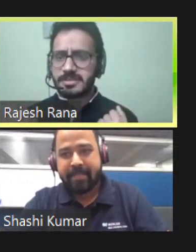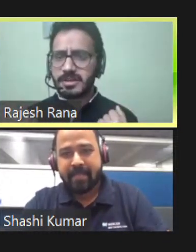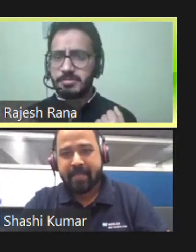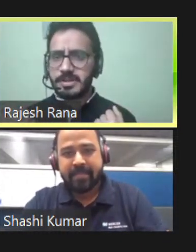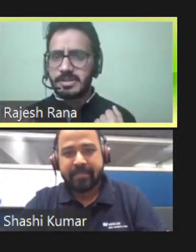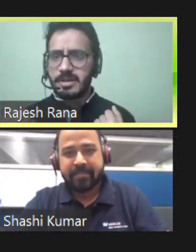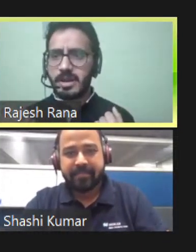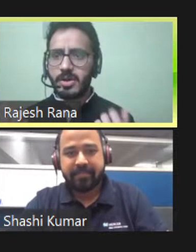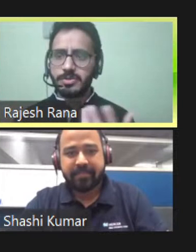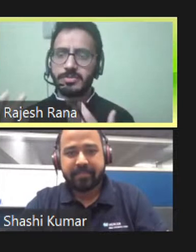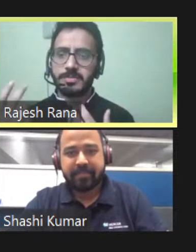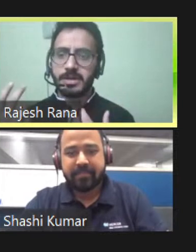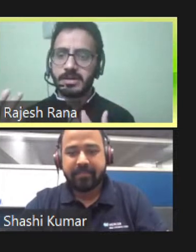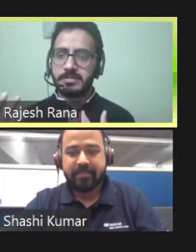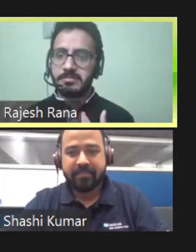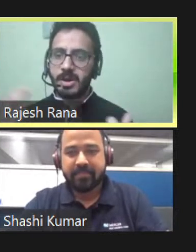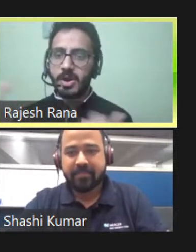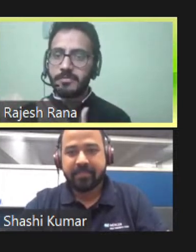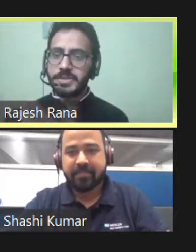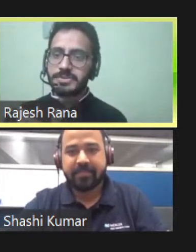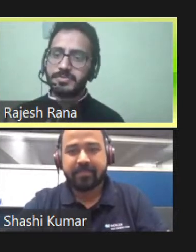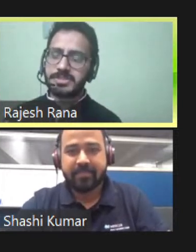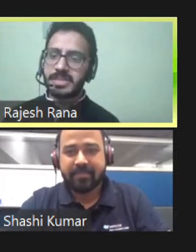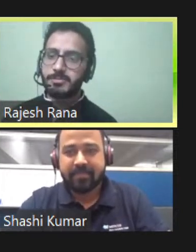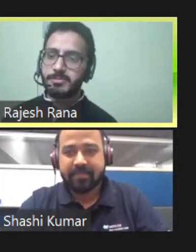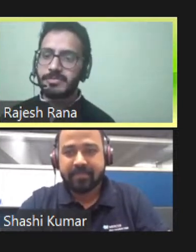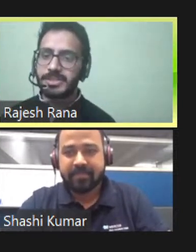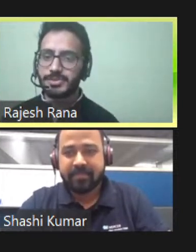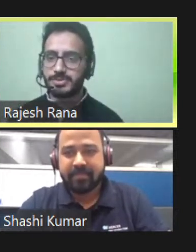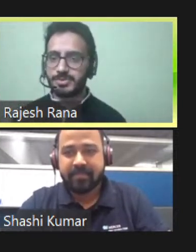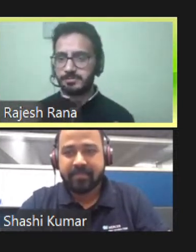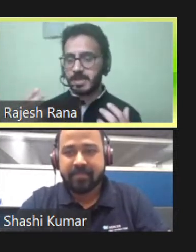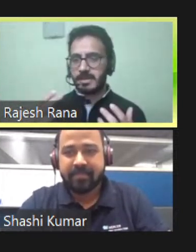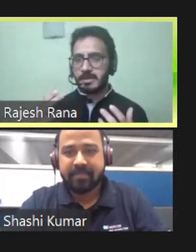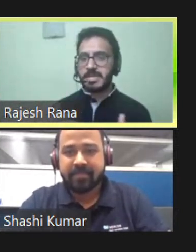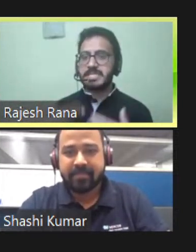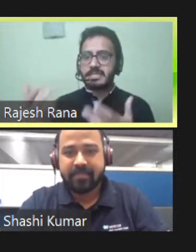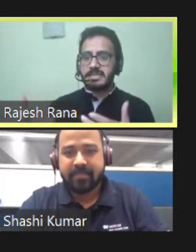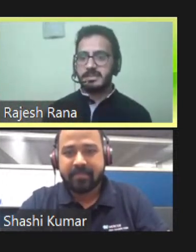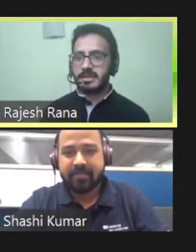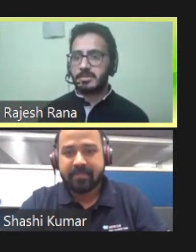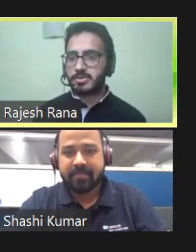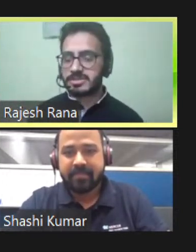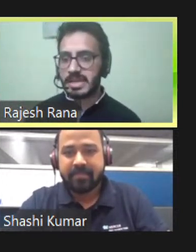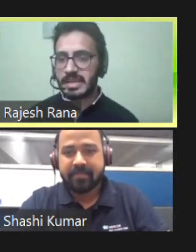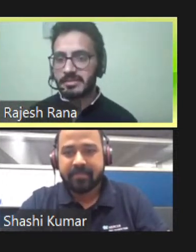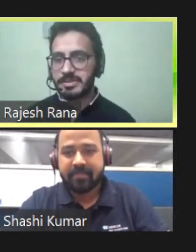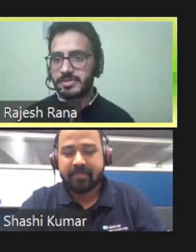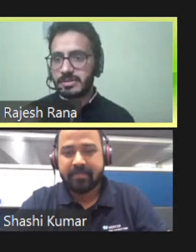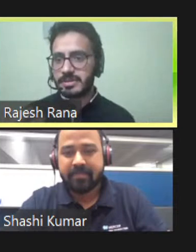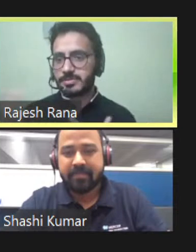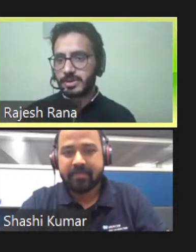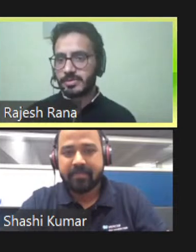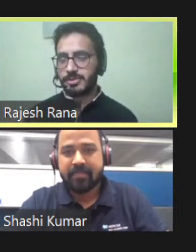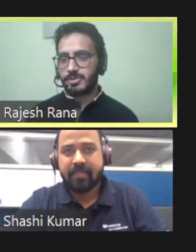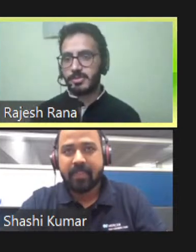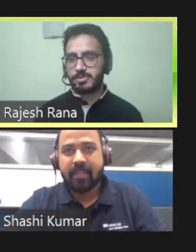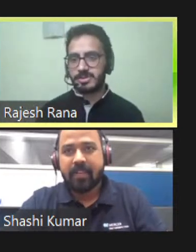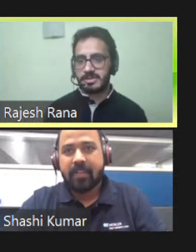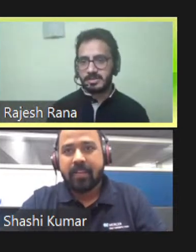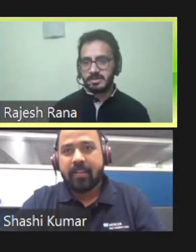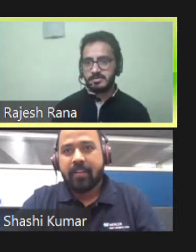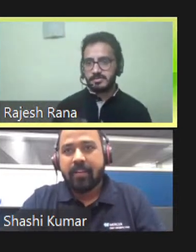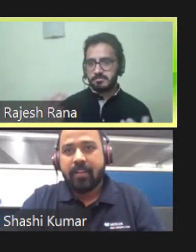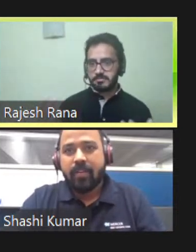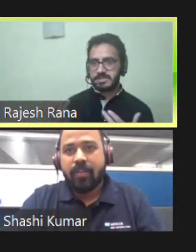give an example how what thing motivates you to basically learn about the sign language? What things motivate you